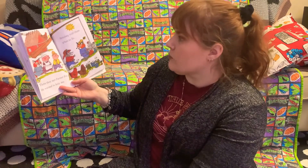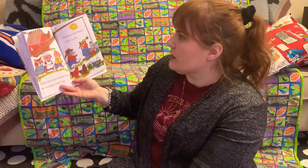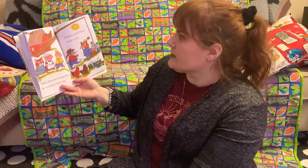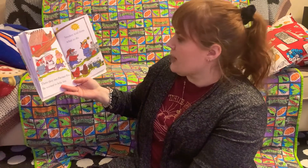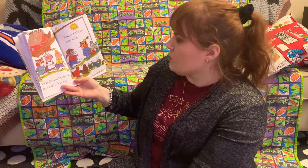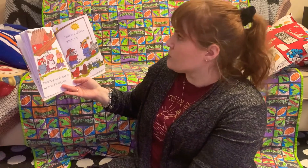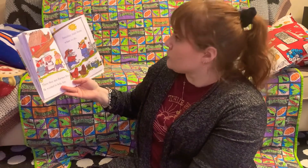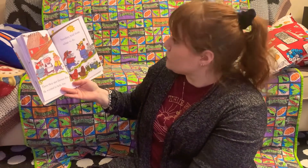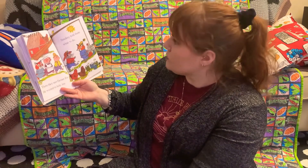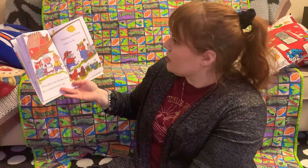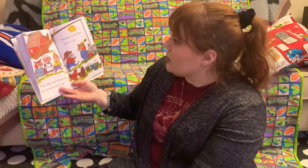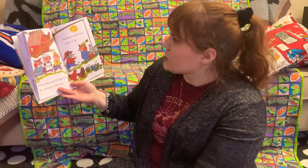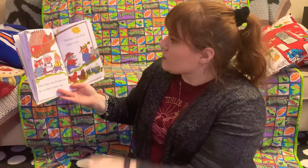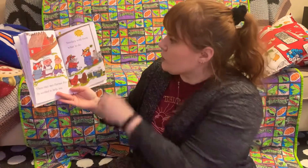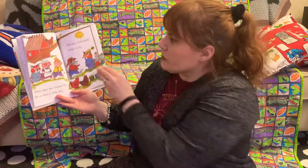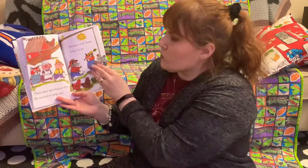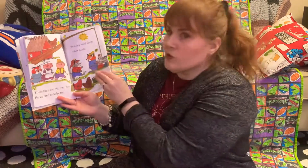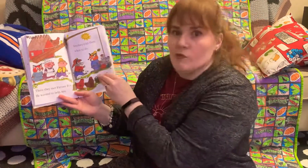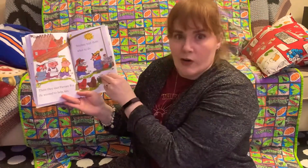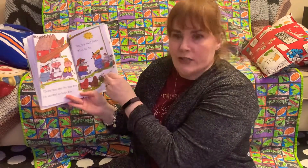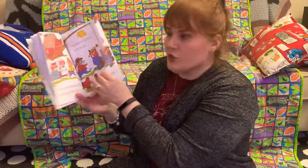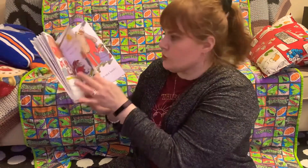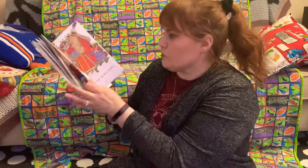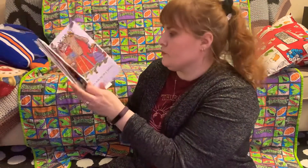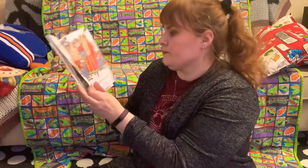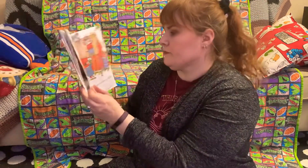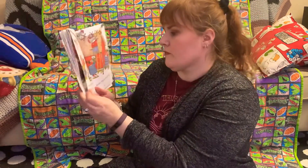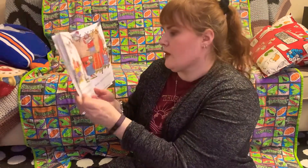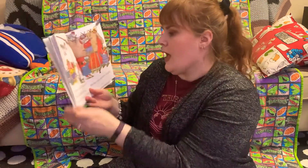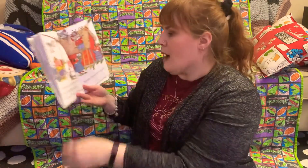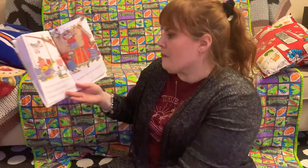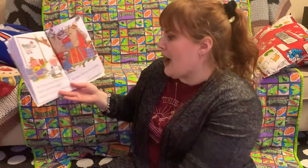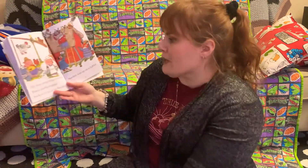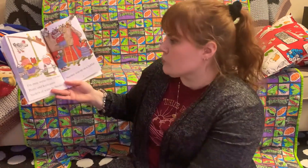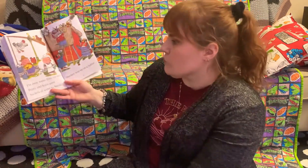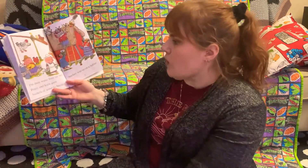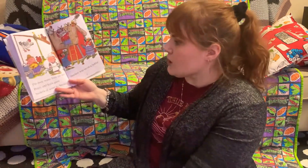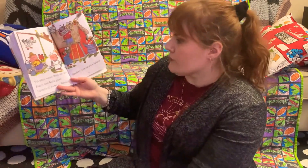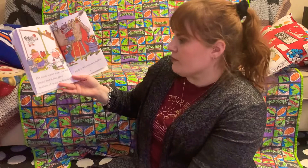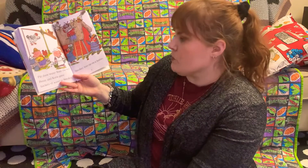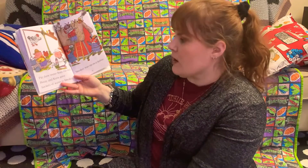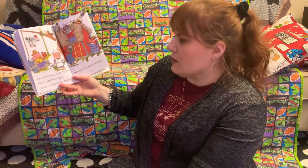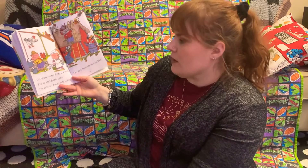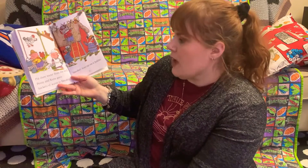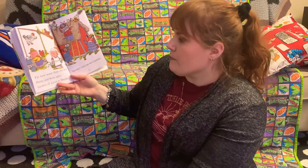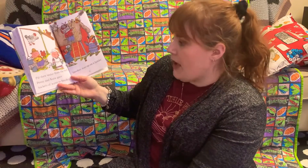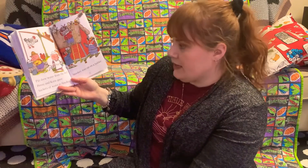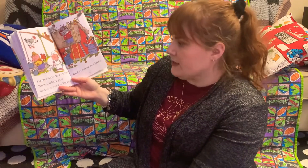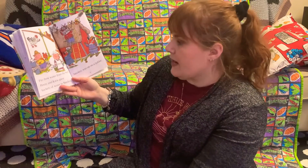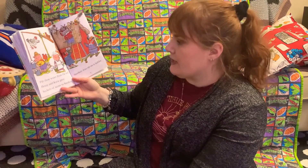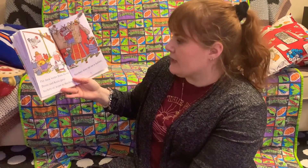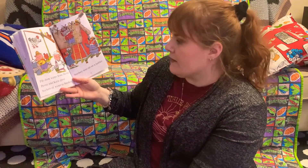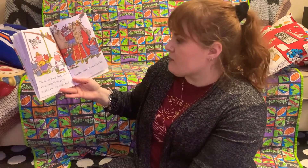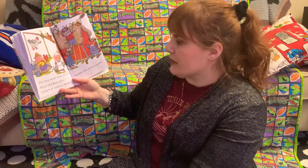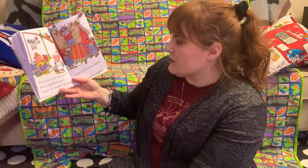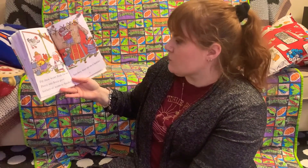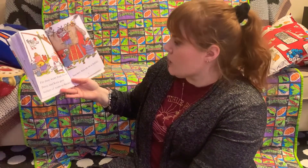to help too. Smokey told them what to do. Pat drew water from the well. Penny and Katie gave buckets of water to